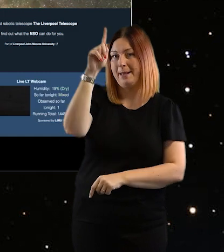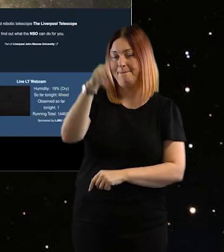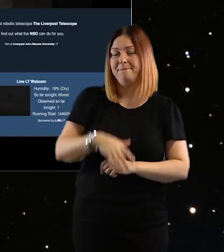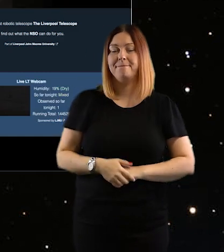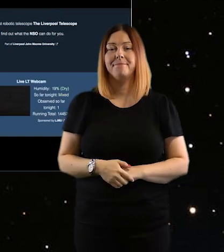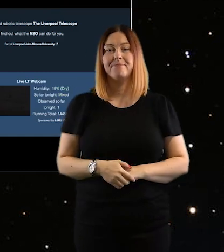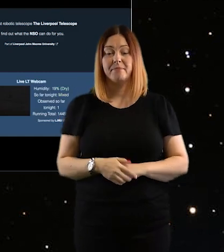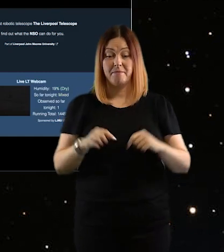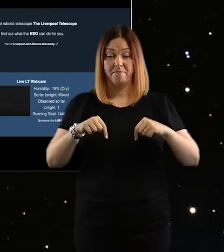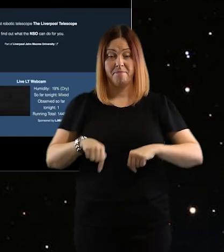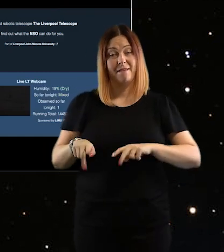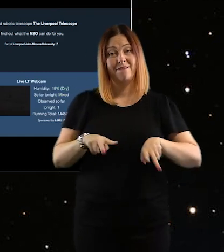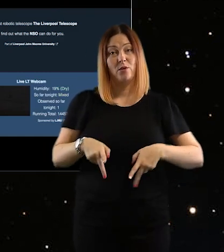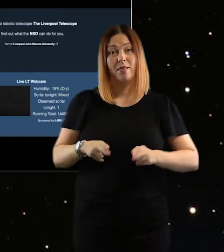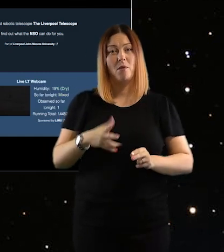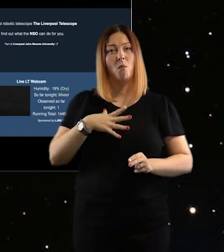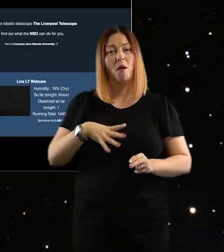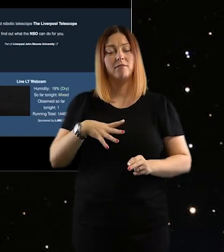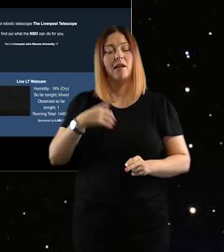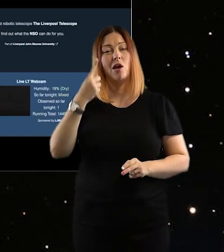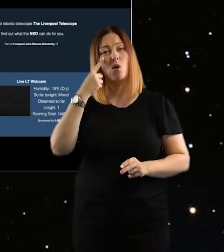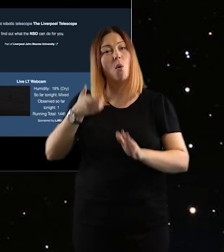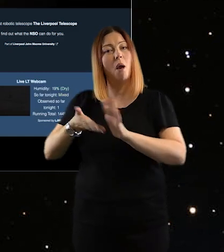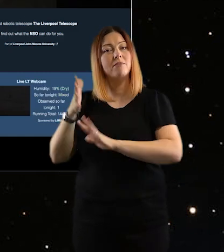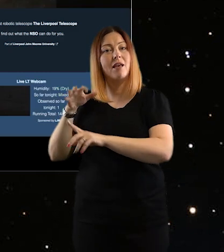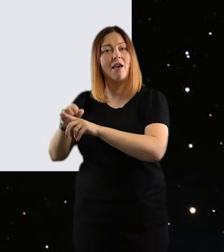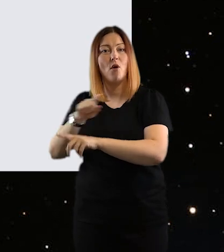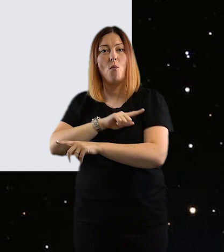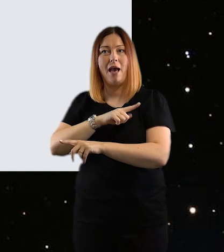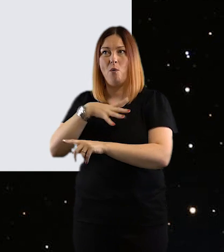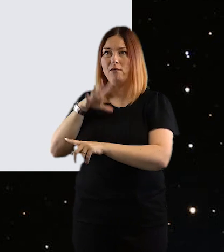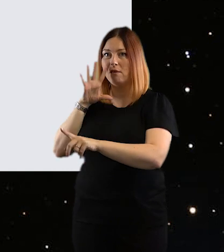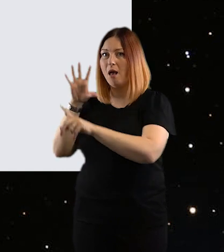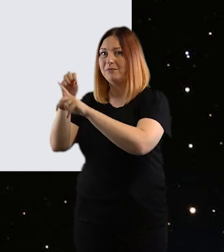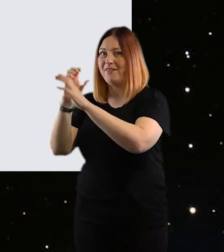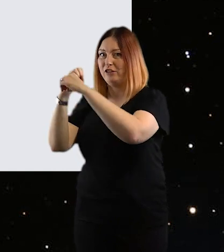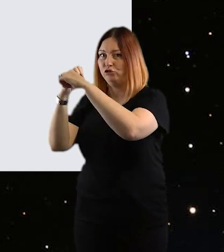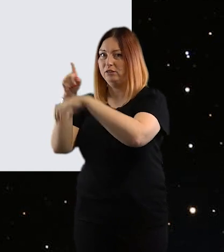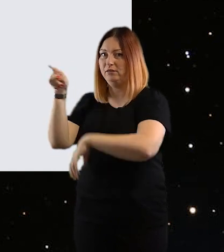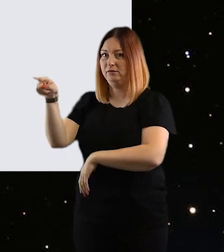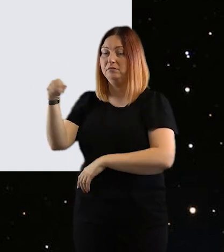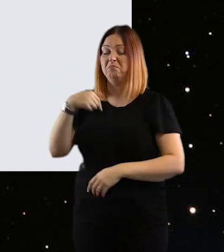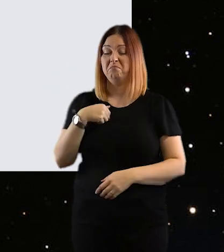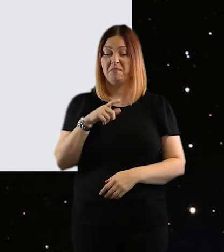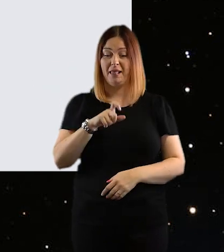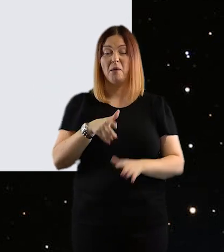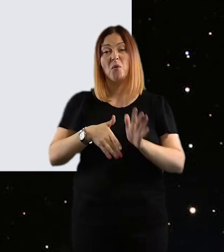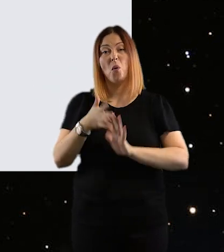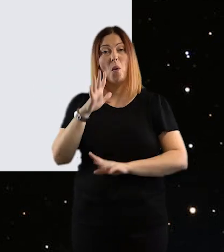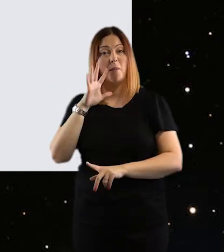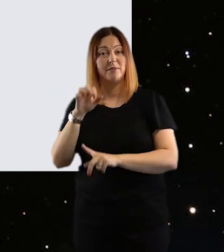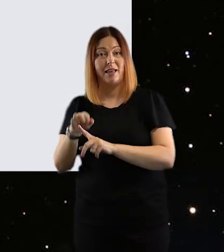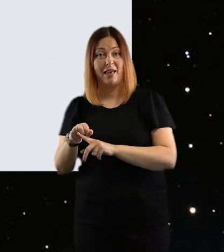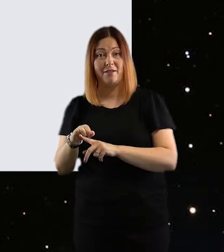we want to take an observation, so we need the Go Observing section of the website. So I'm going to go ahead and click Go Observing. And as you can see, it takes